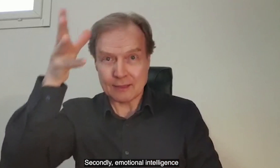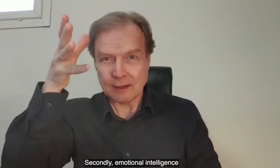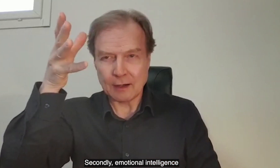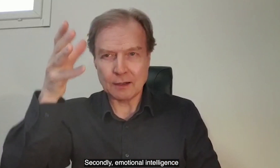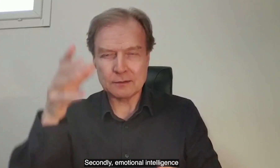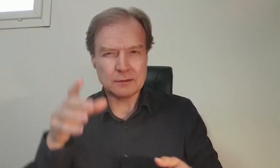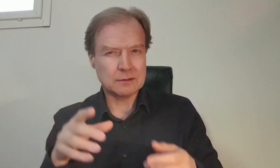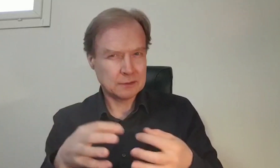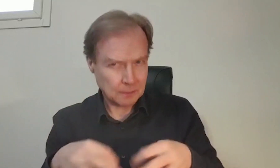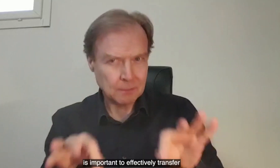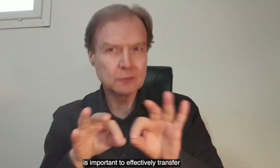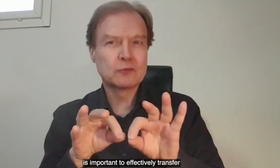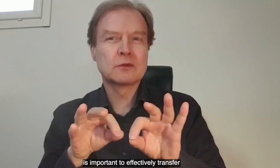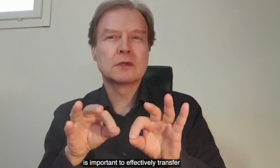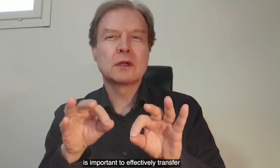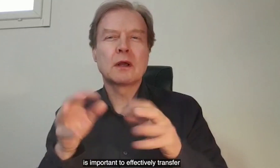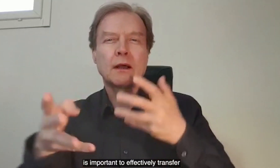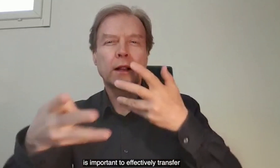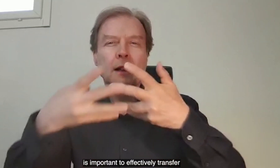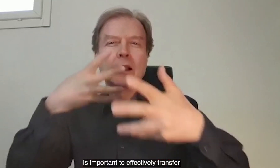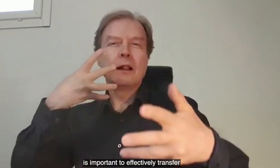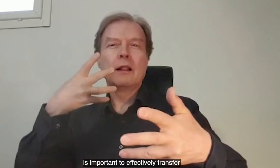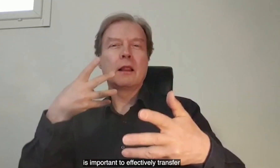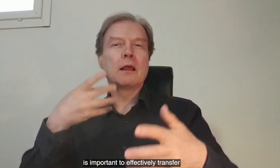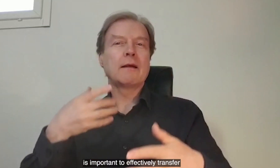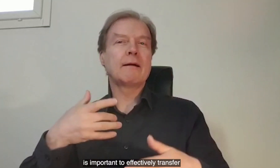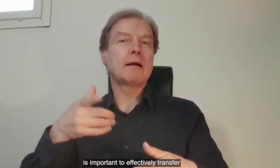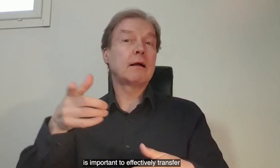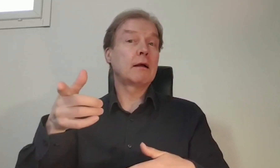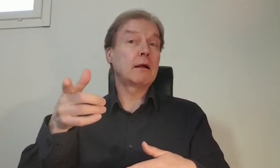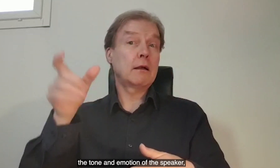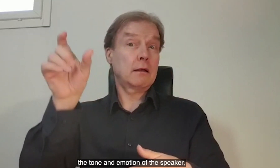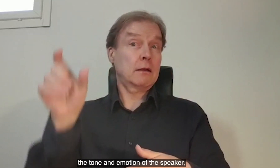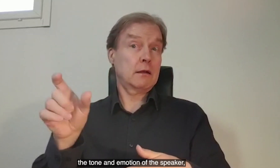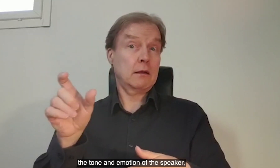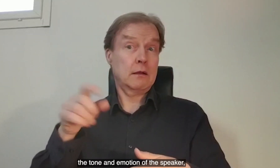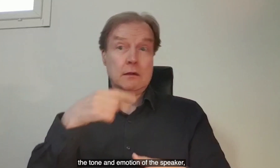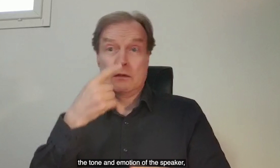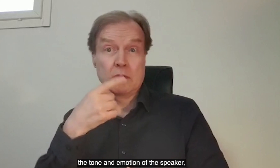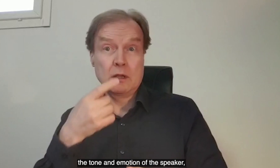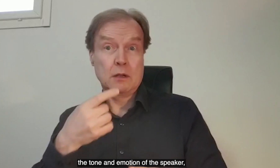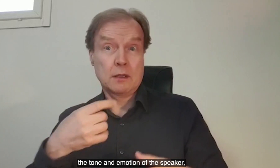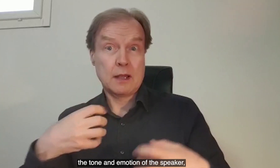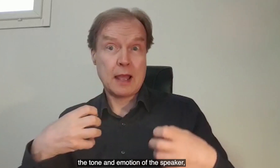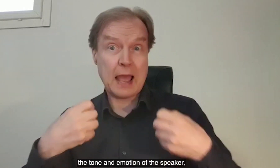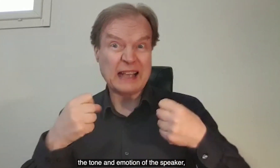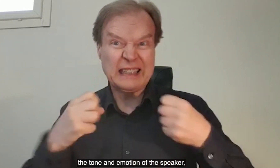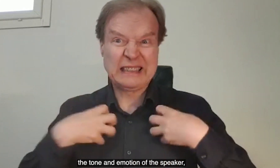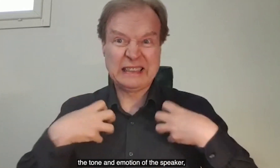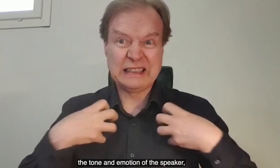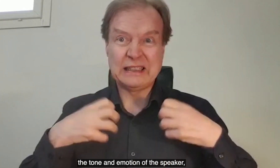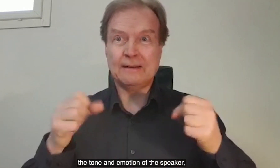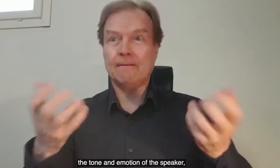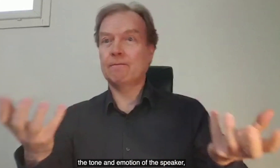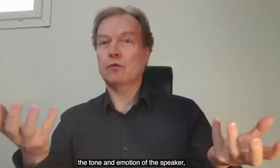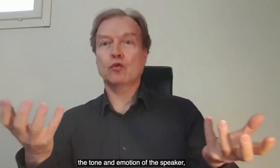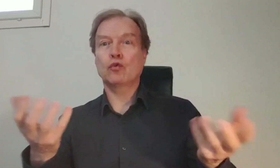Secondly, emotional intelligence is important to effectively transfer the tone and emotion of the speaker, to discern